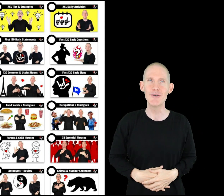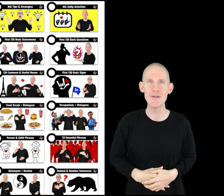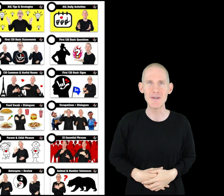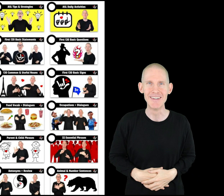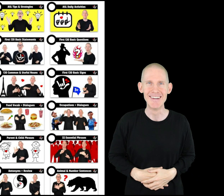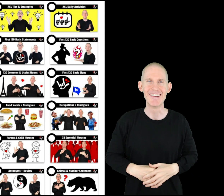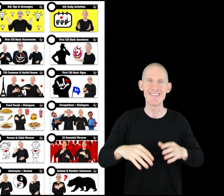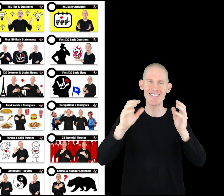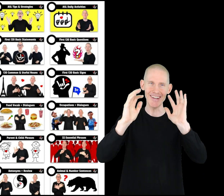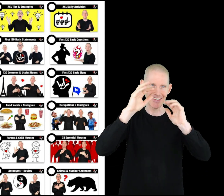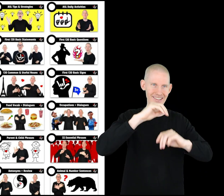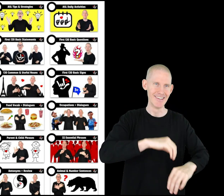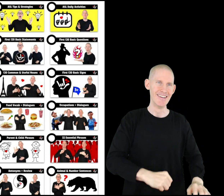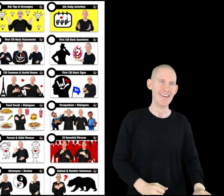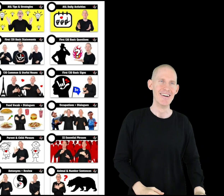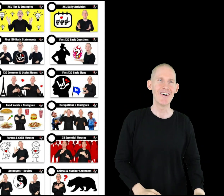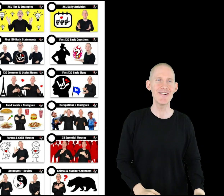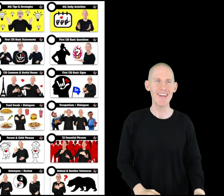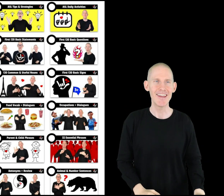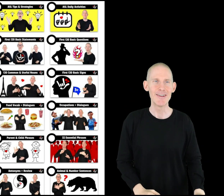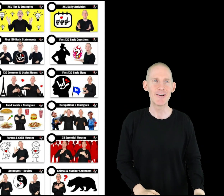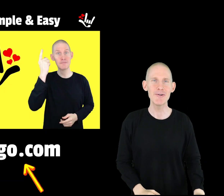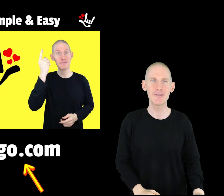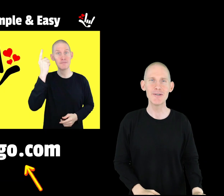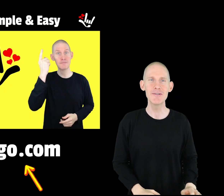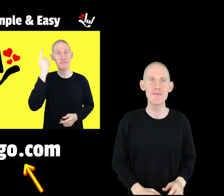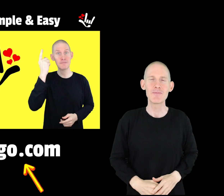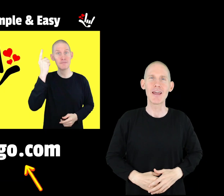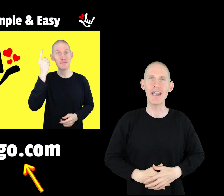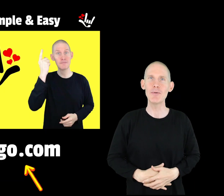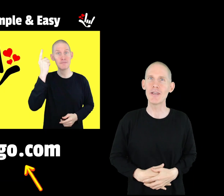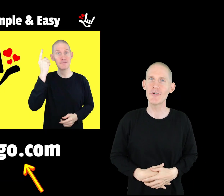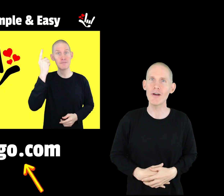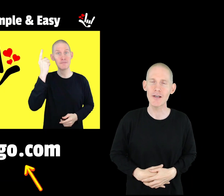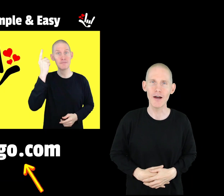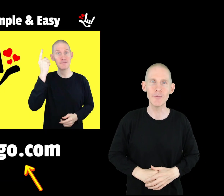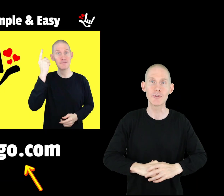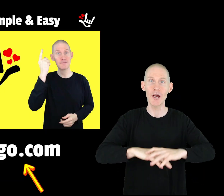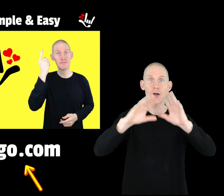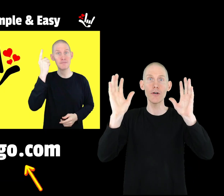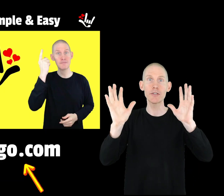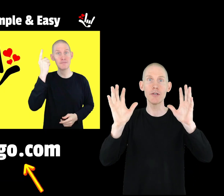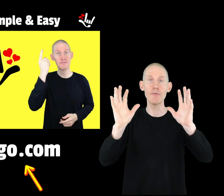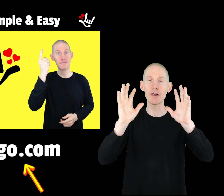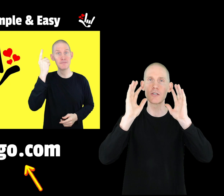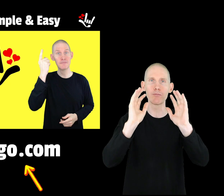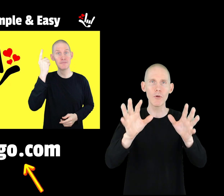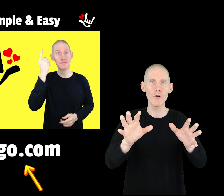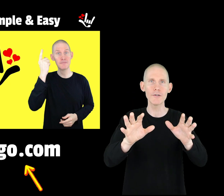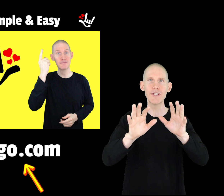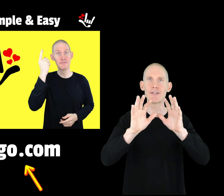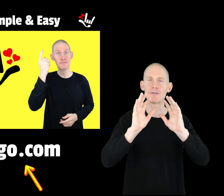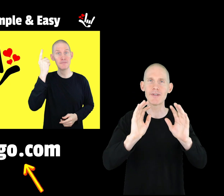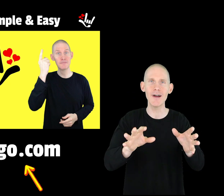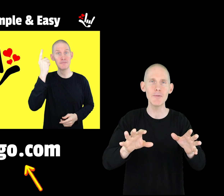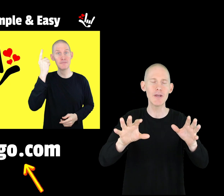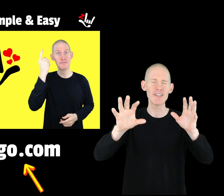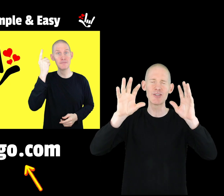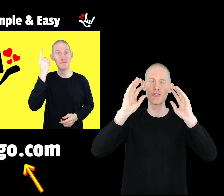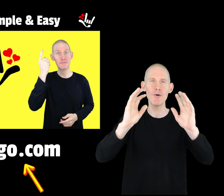you. Right. Okay, go to ablelingo.com, check out our stuff, explore, take your time. We got so